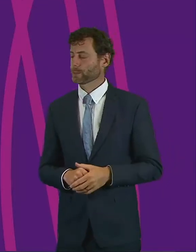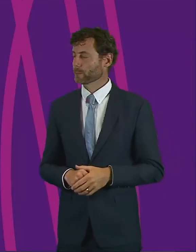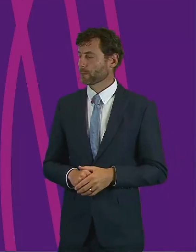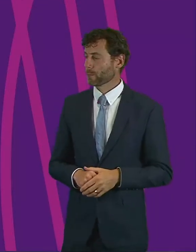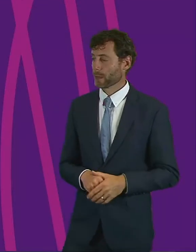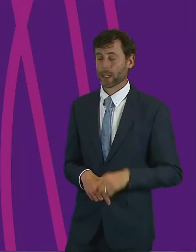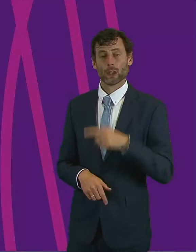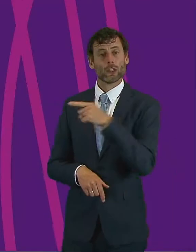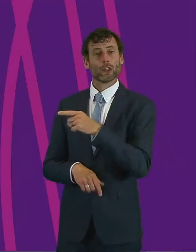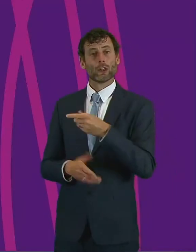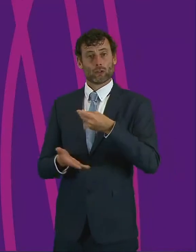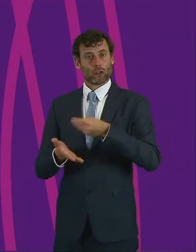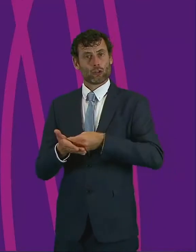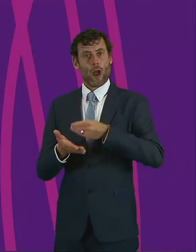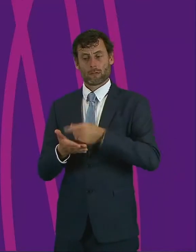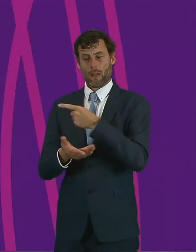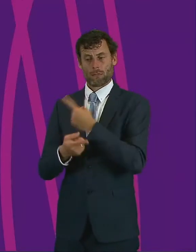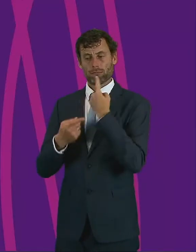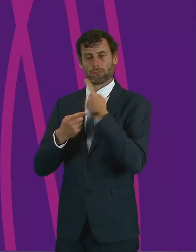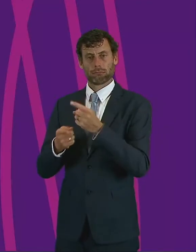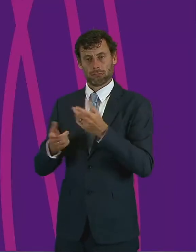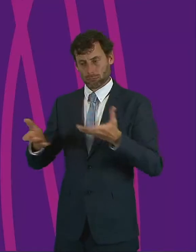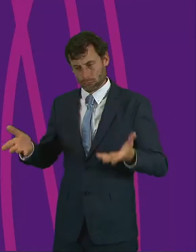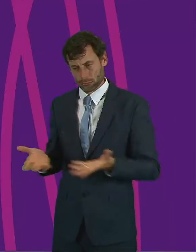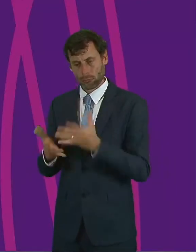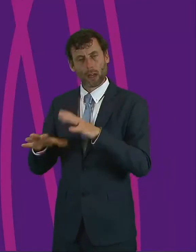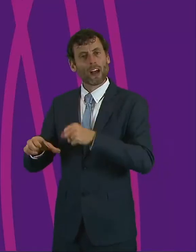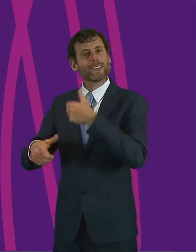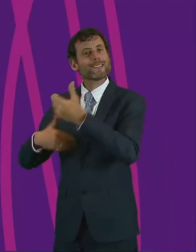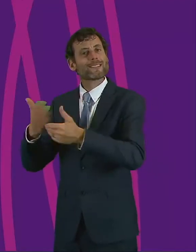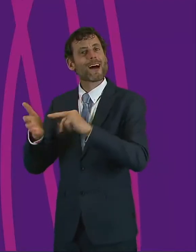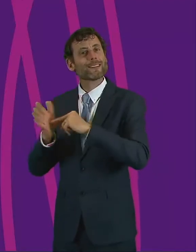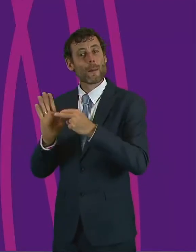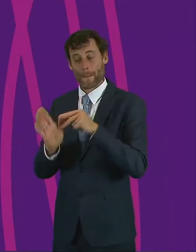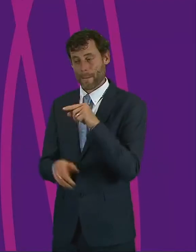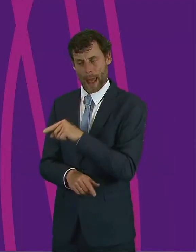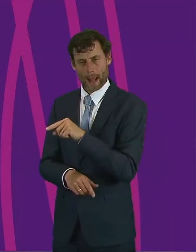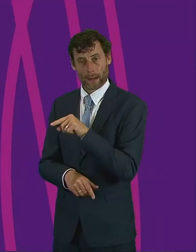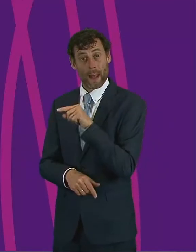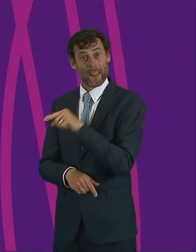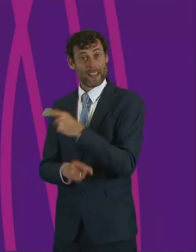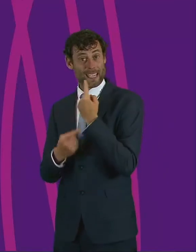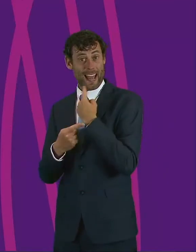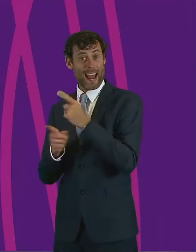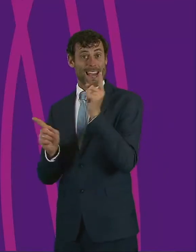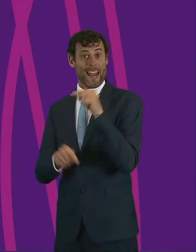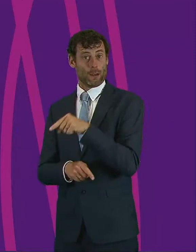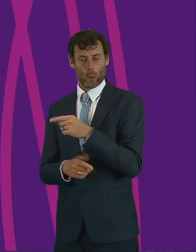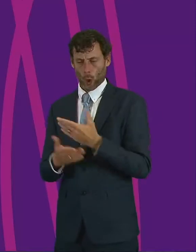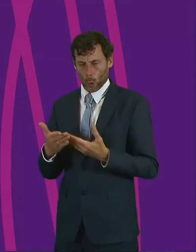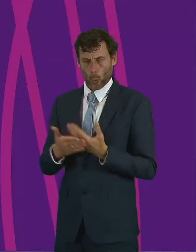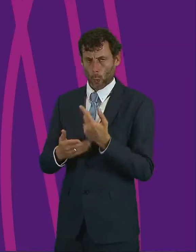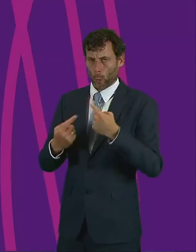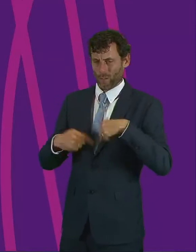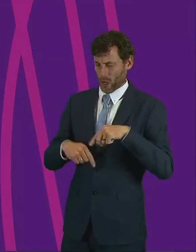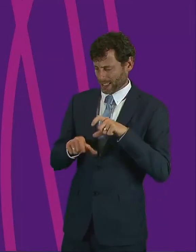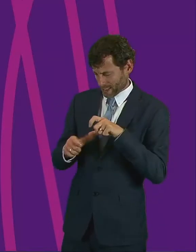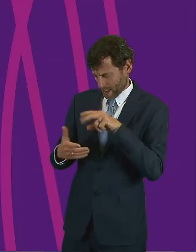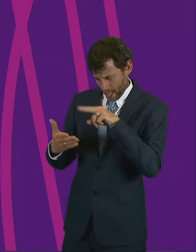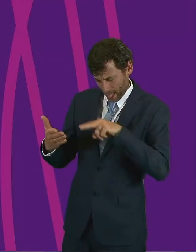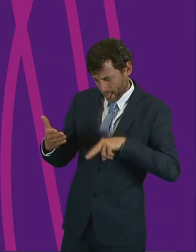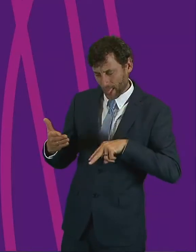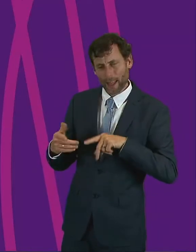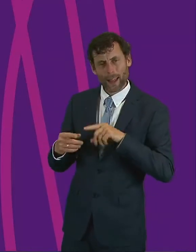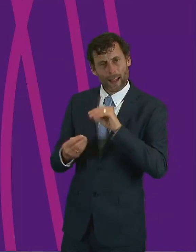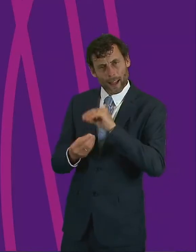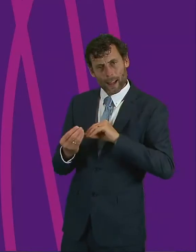jobs plan content is new to us, I'm still assessing the detail together with Ministerial colleagues, but offer some